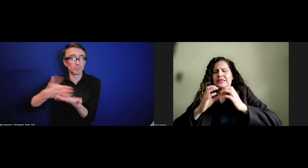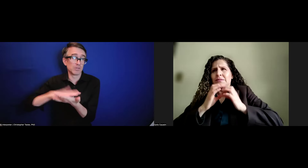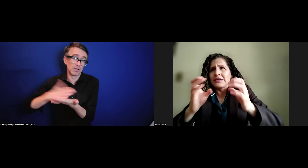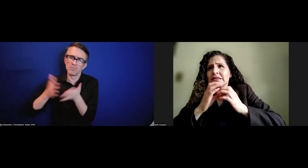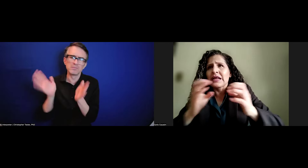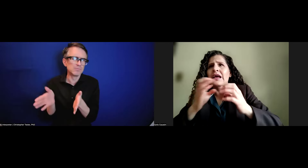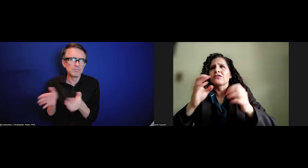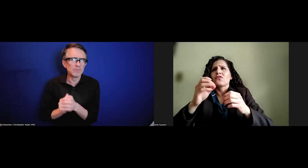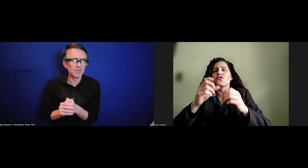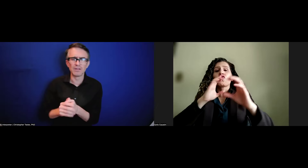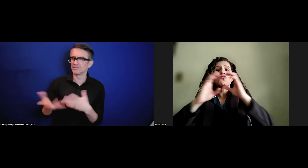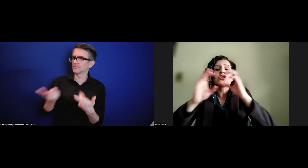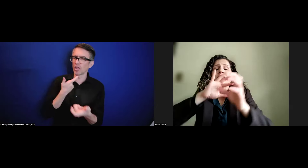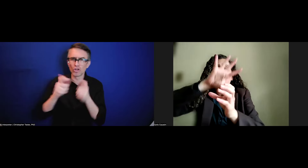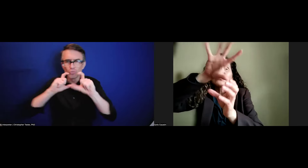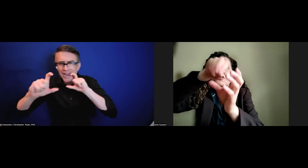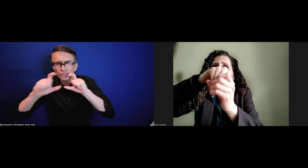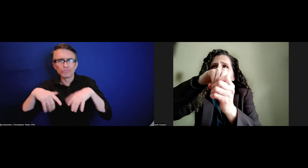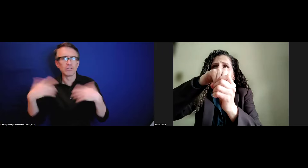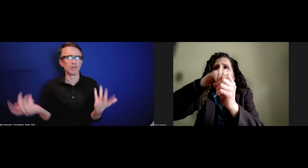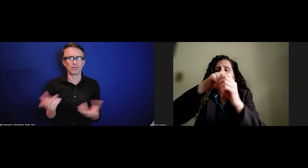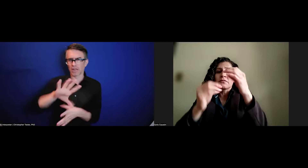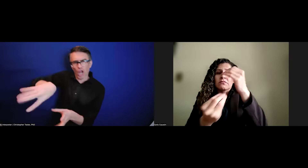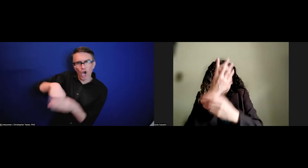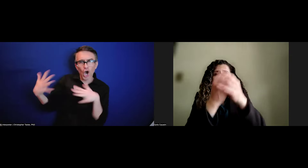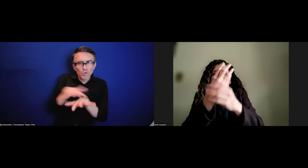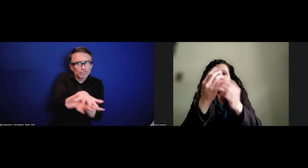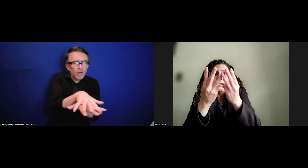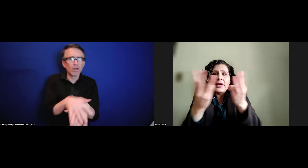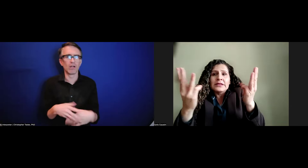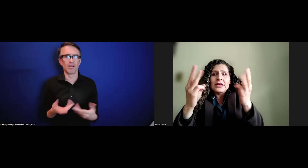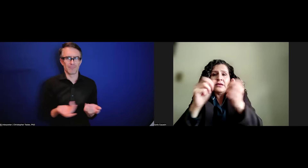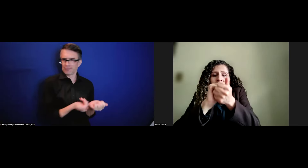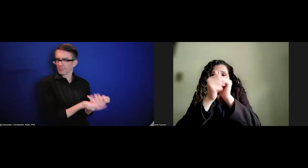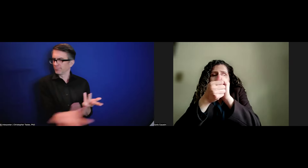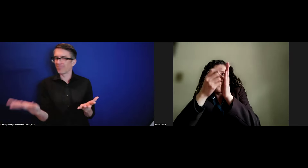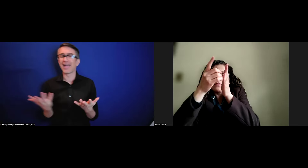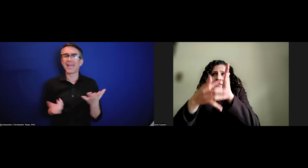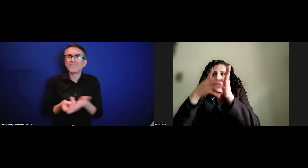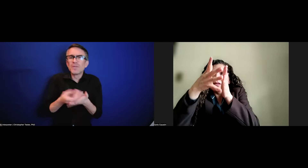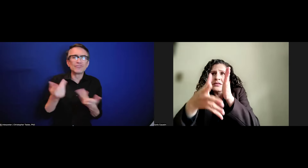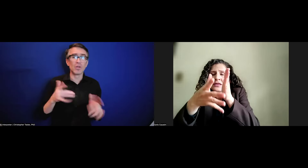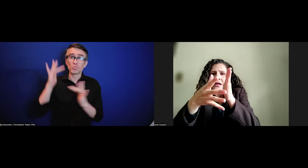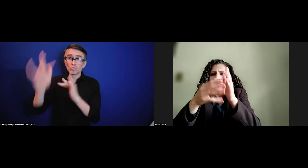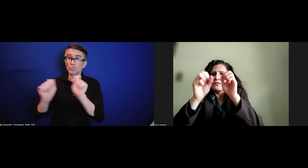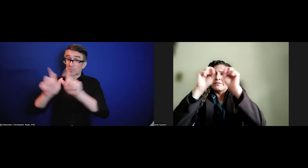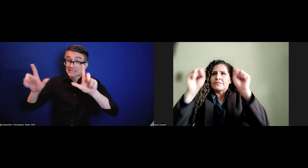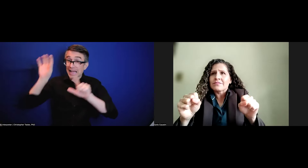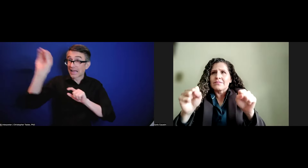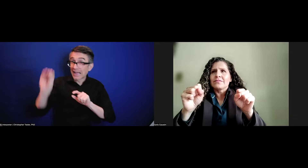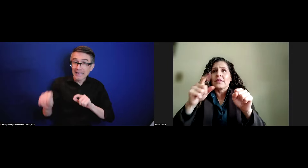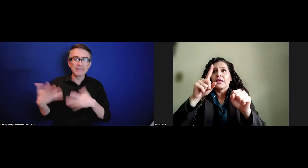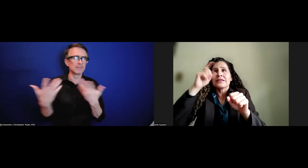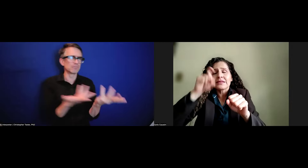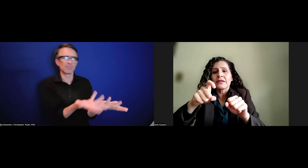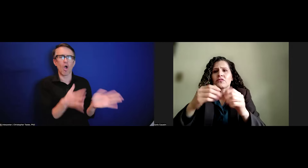has mejor been declared an servicio official de language in Bolivia. interpretación, And we are going to personas have, let's hope for a capacitadas better service, en estas áreas del interpretation.